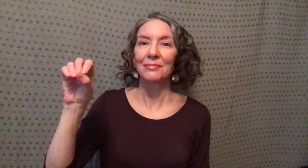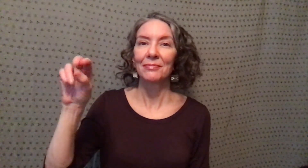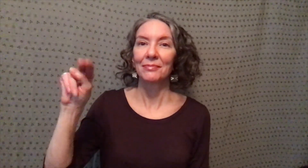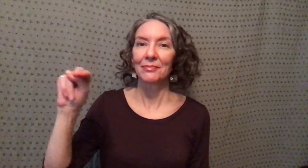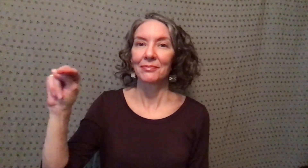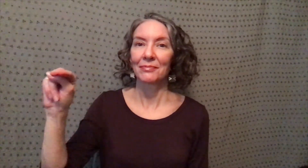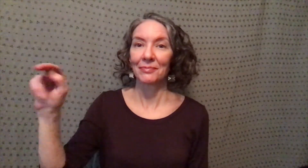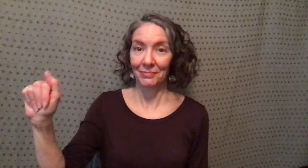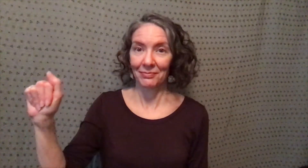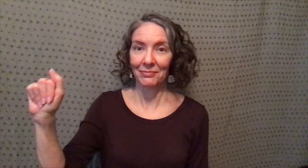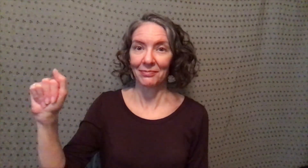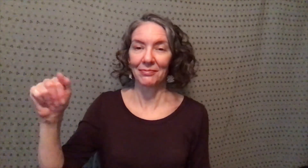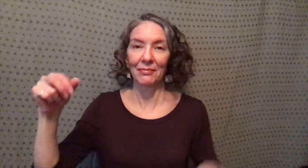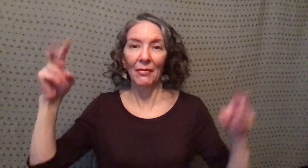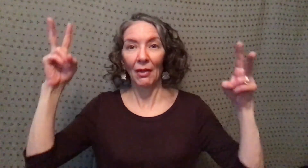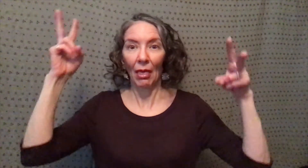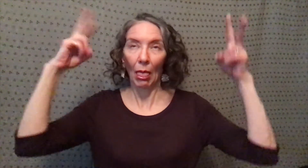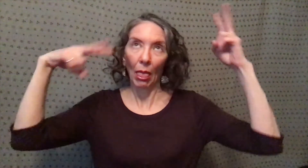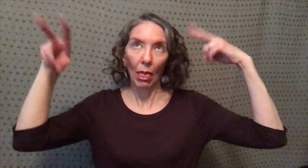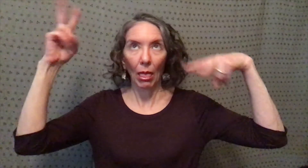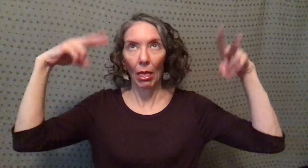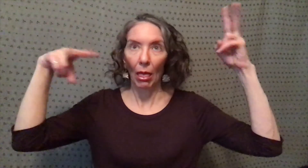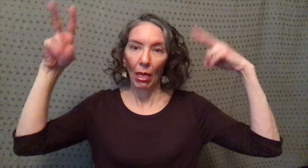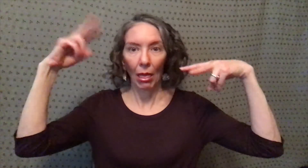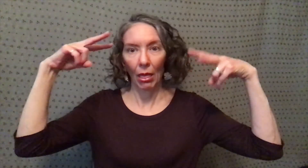Cousin Donna, careless.